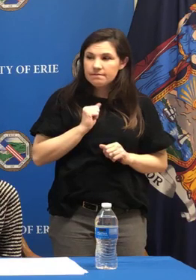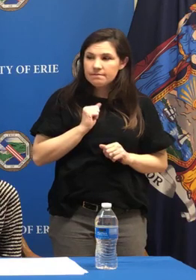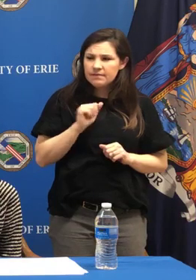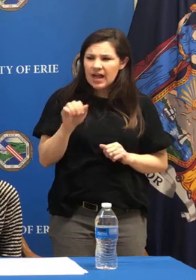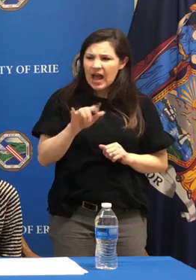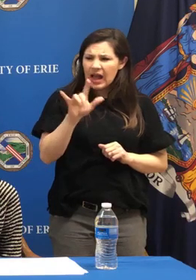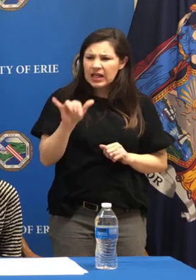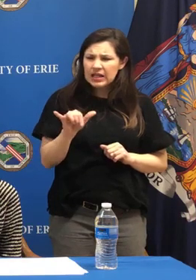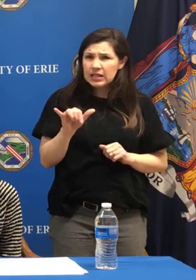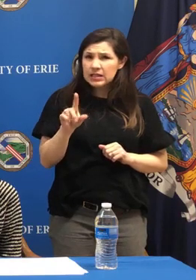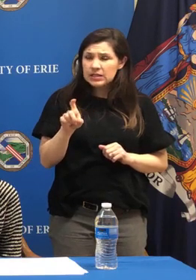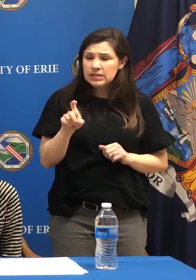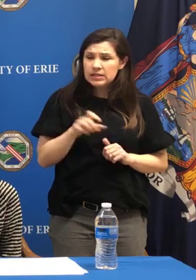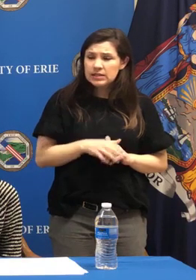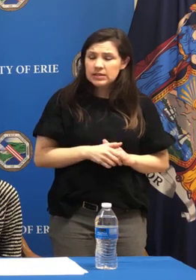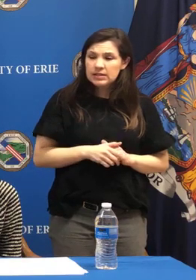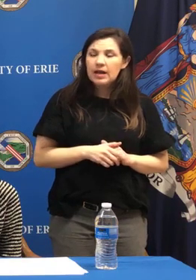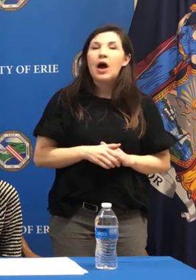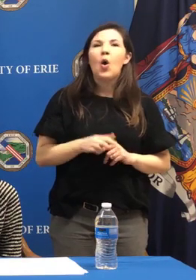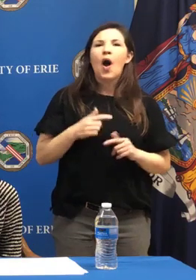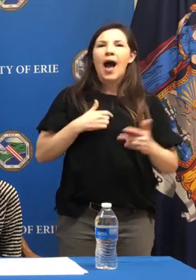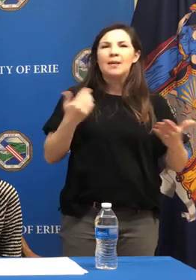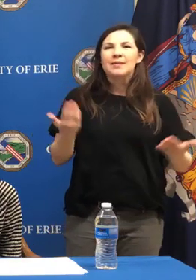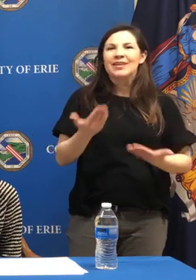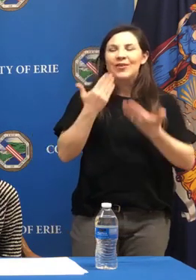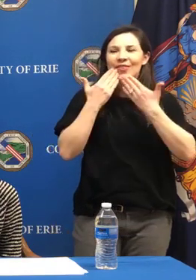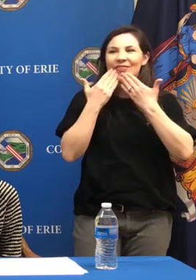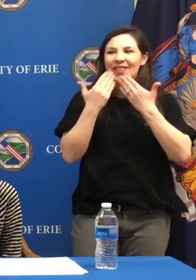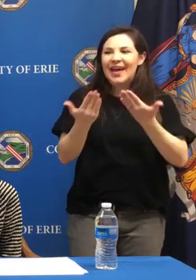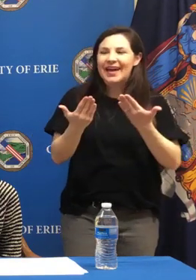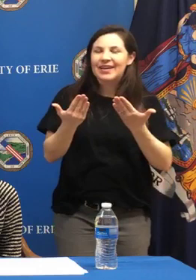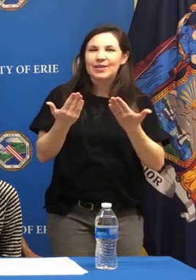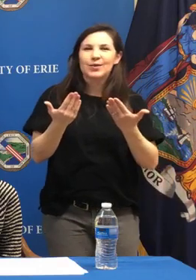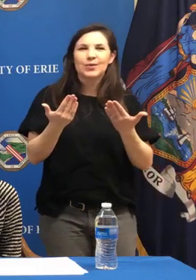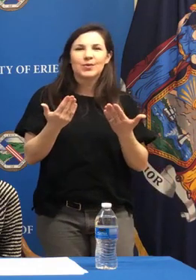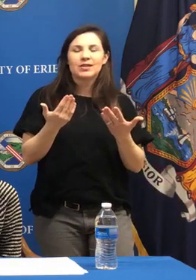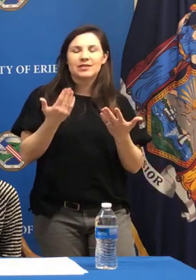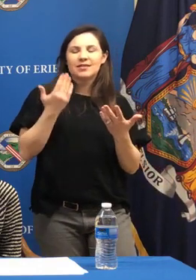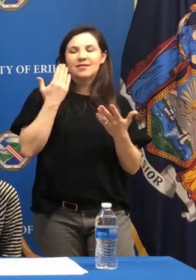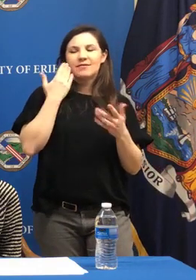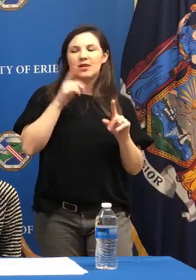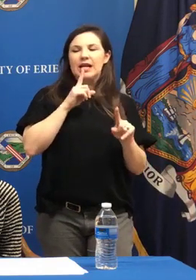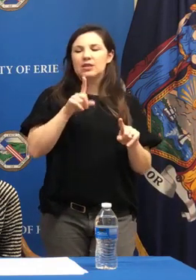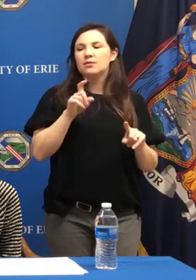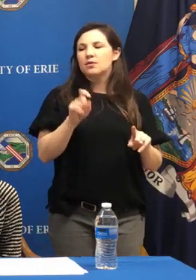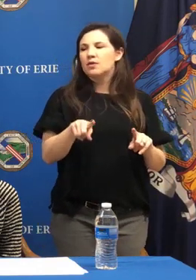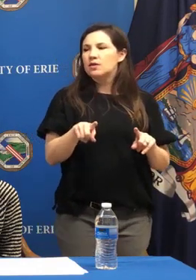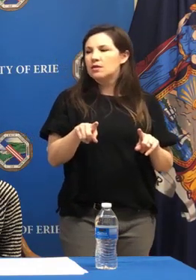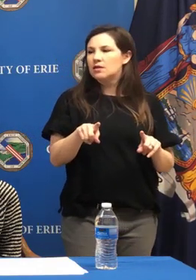Allie, are you there? I am here. Thanks for taking my questions here.